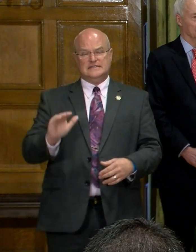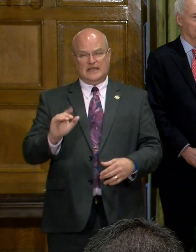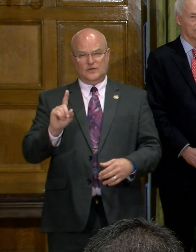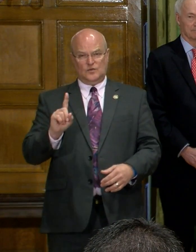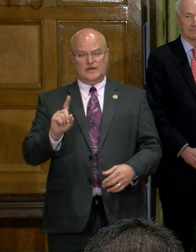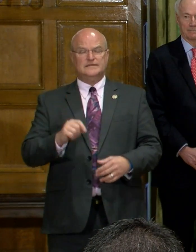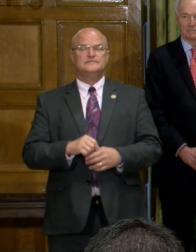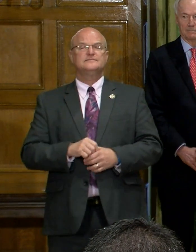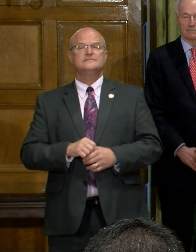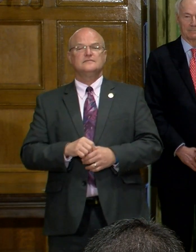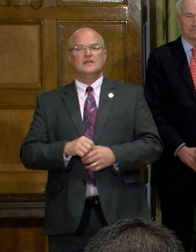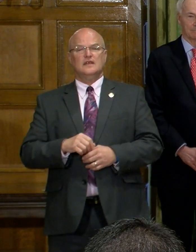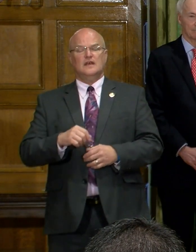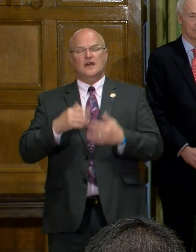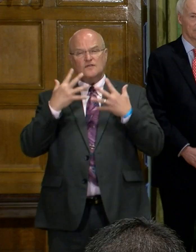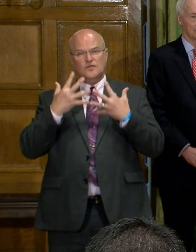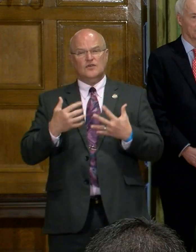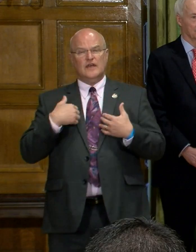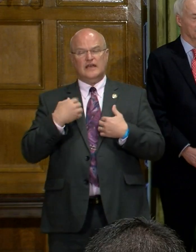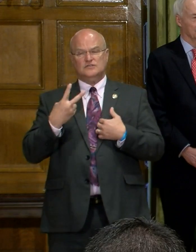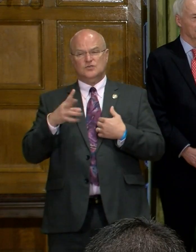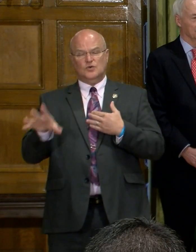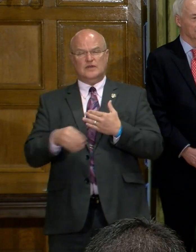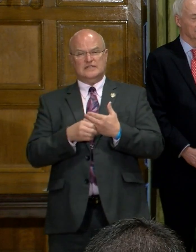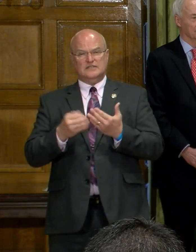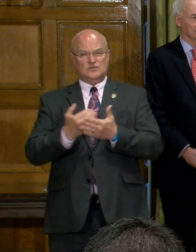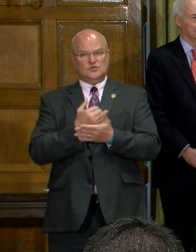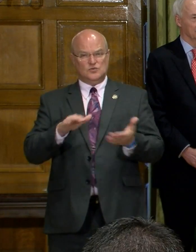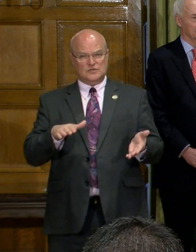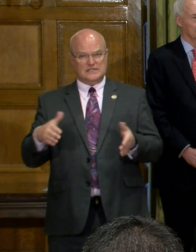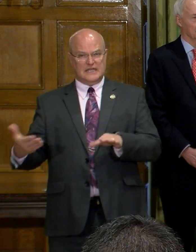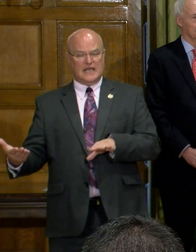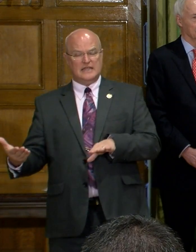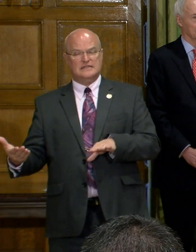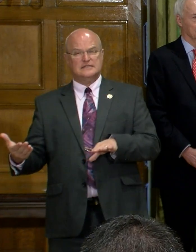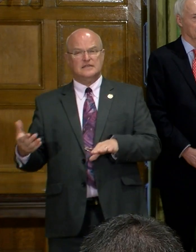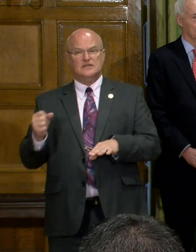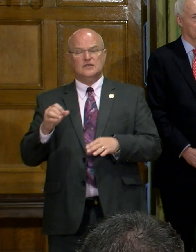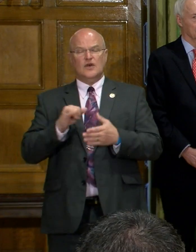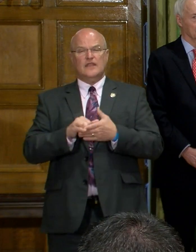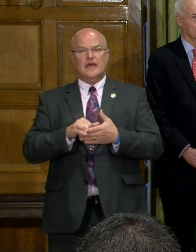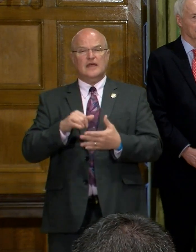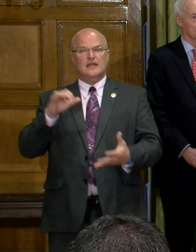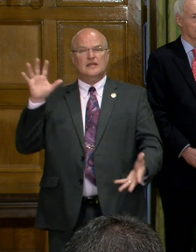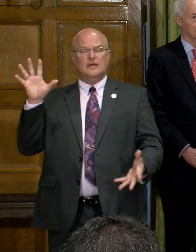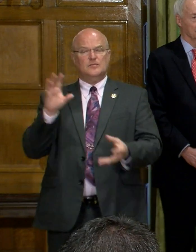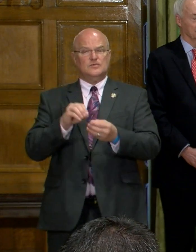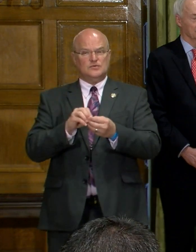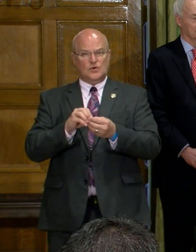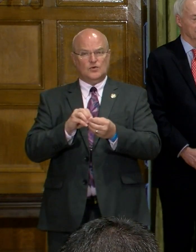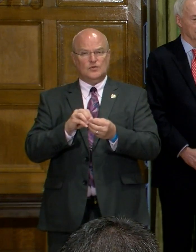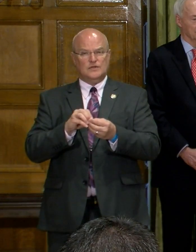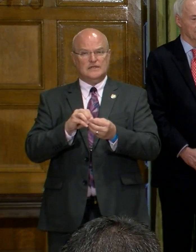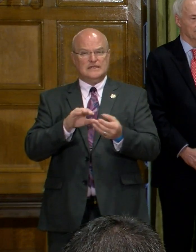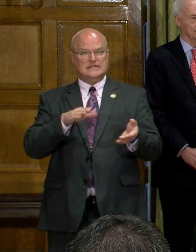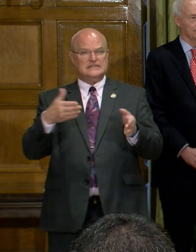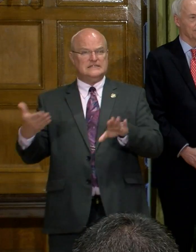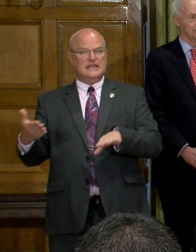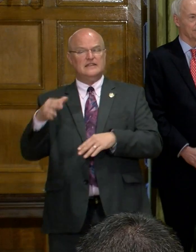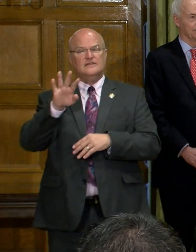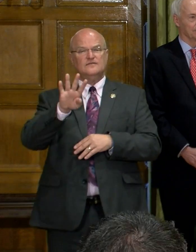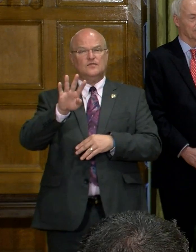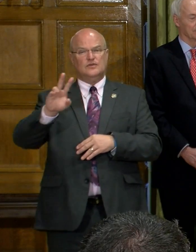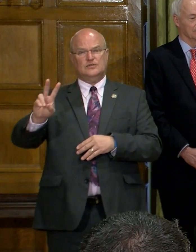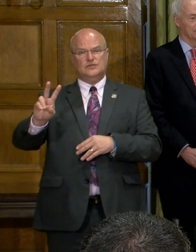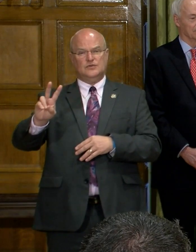from yesterday. Unfortunately, we've had 2 additional new deaths, and so that brings our total up to